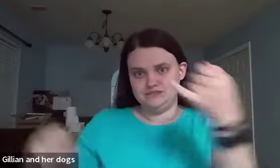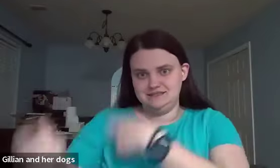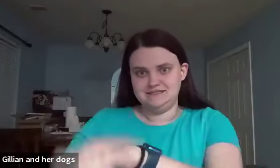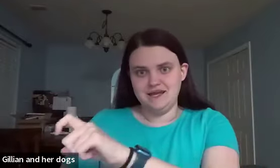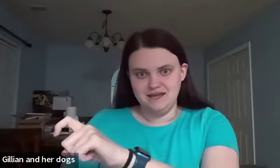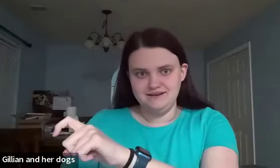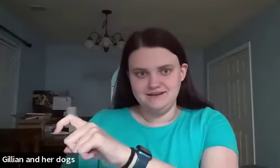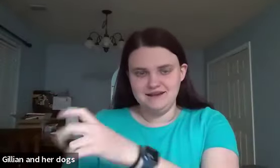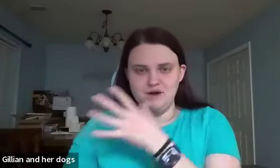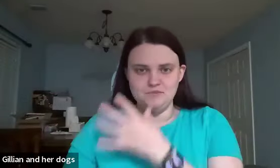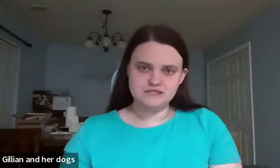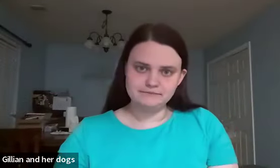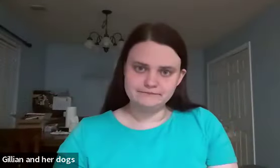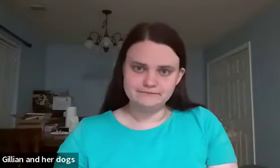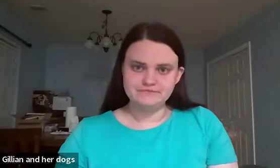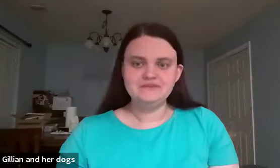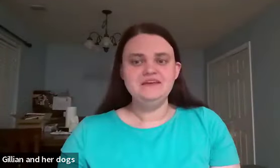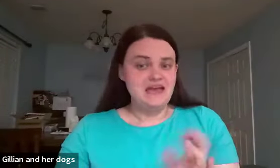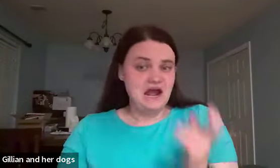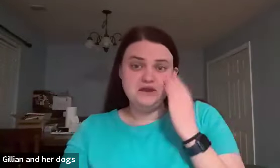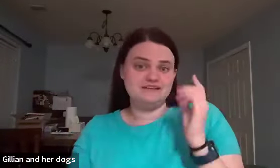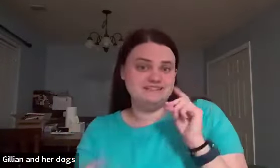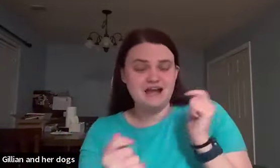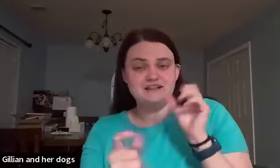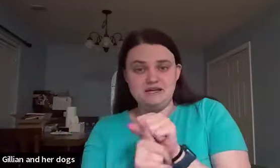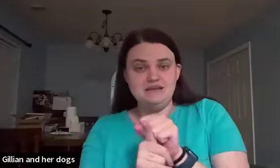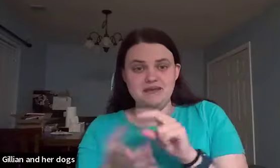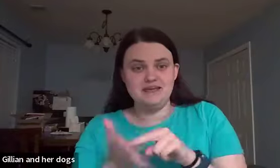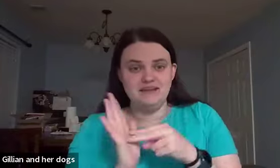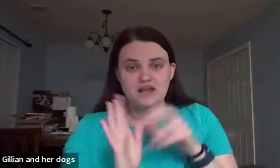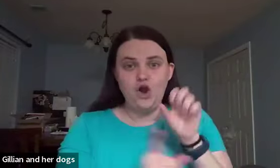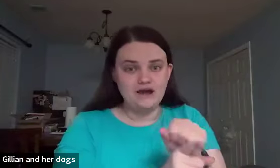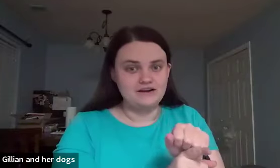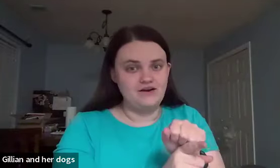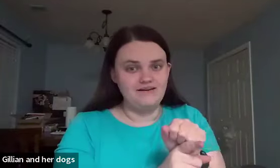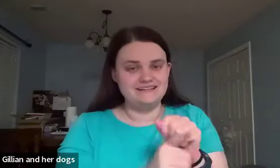noodles instead. And Mom was like, and I knew exactly what he meant. Like I caught it all,